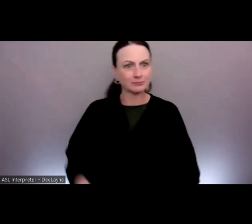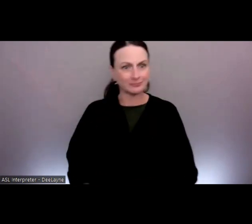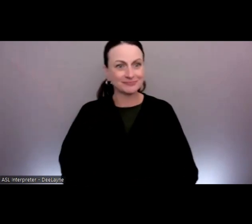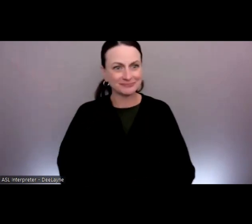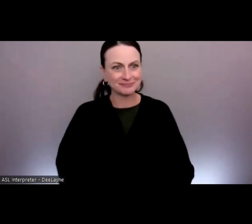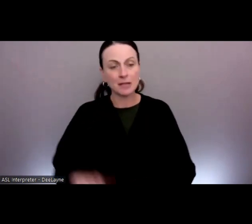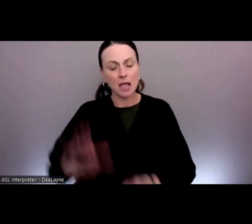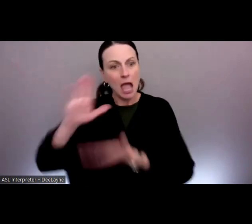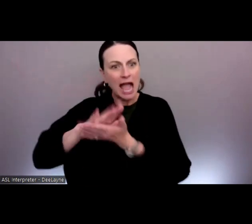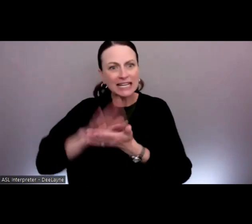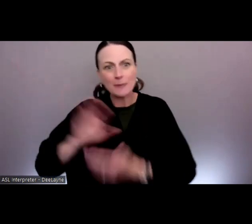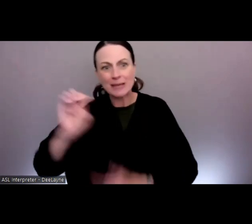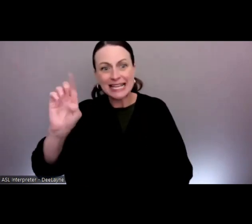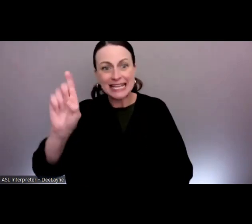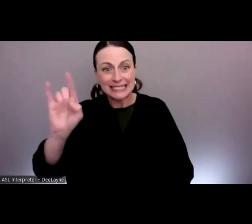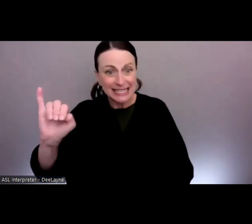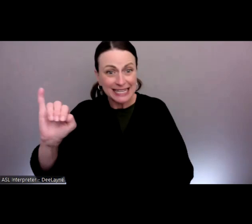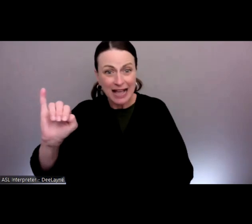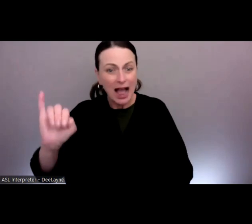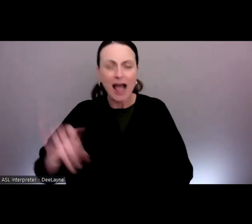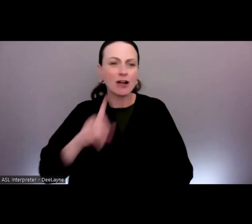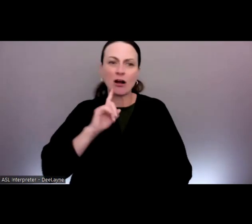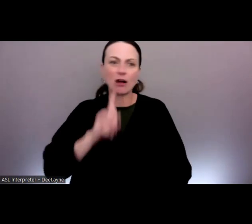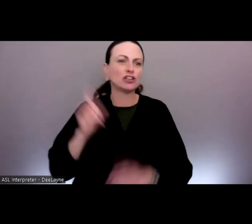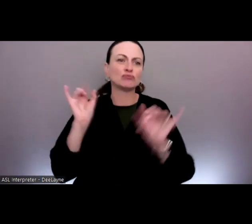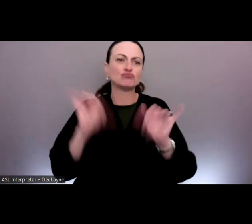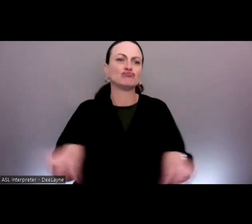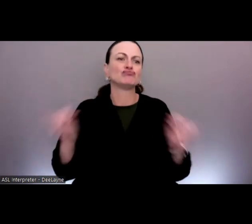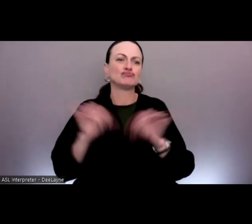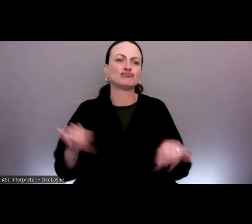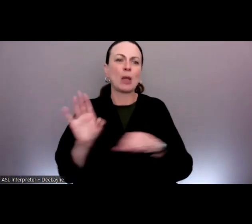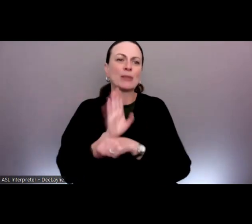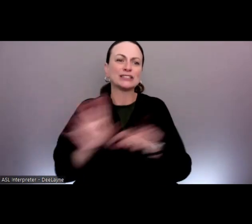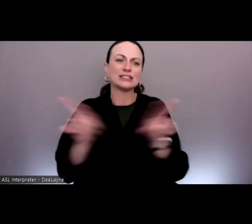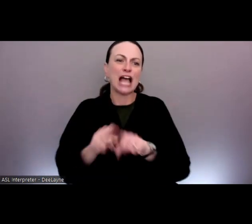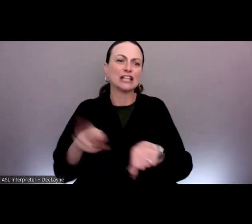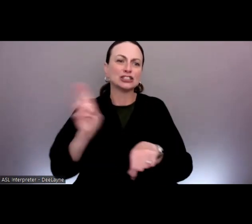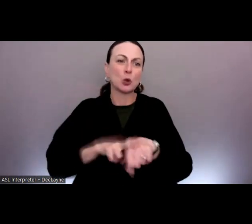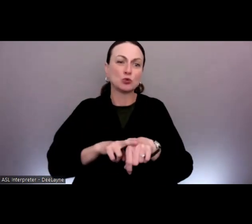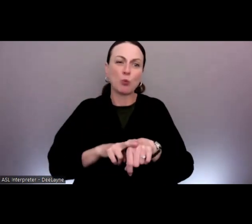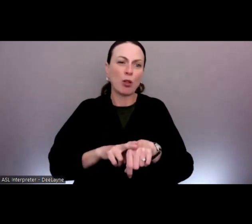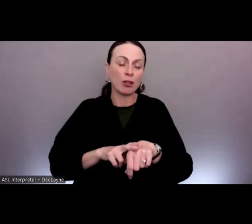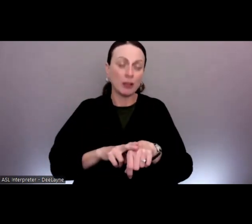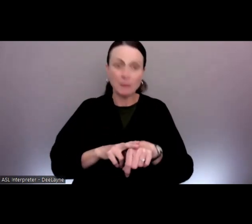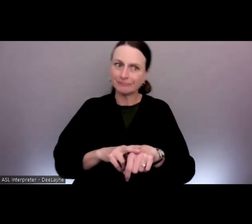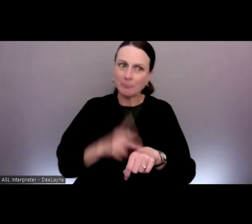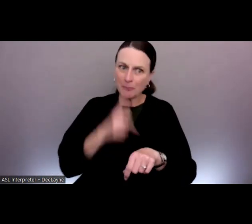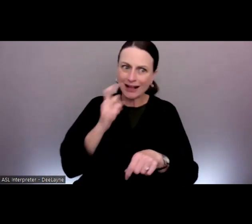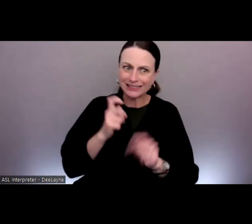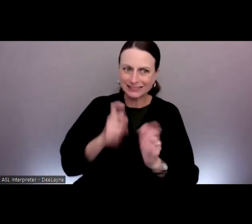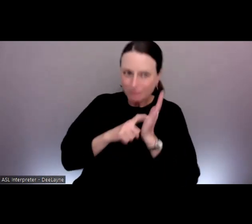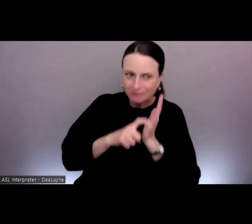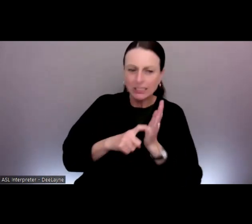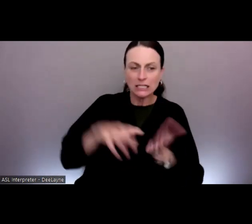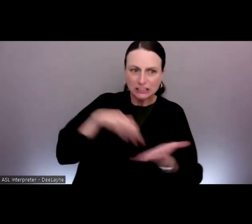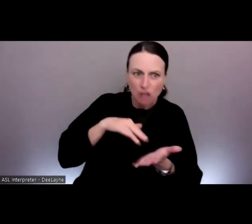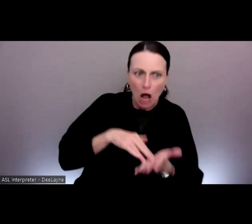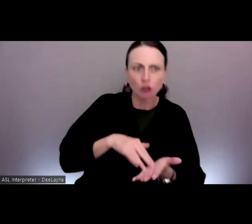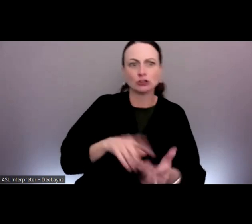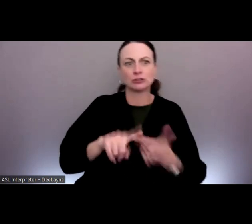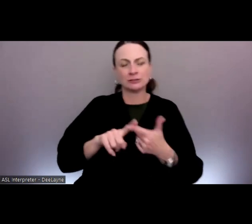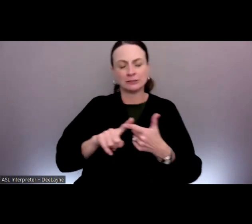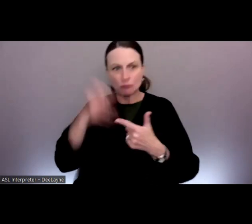EDI initiatives are milquetoast business as usual without radical organizers, scholars, and scholarship to push them beyond